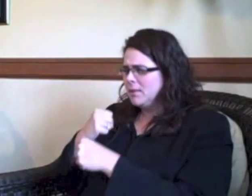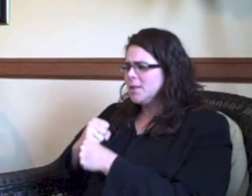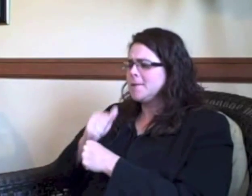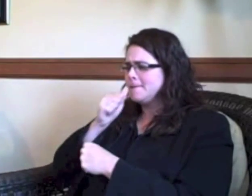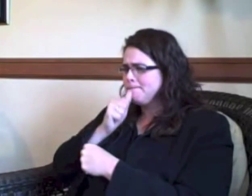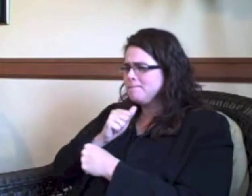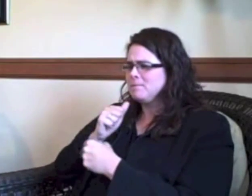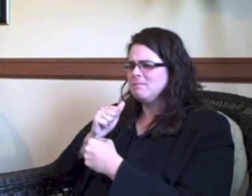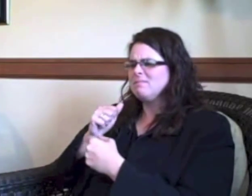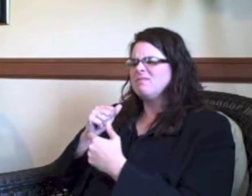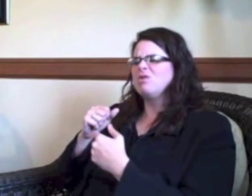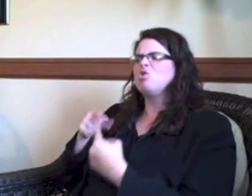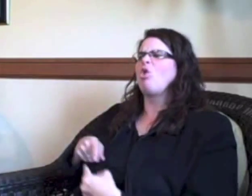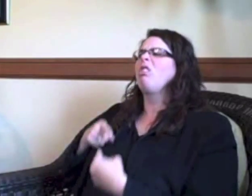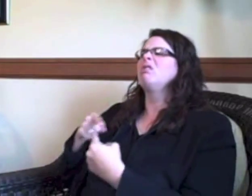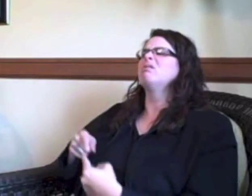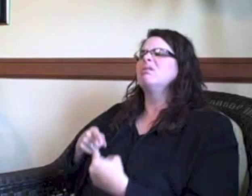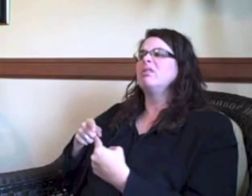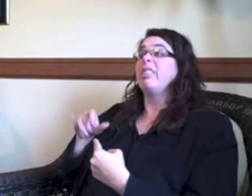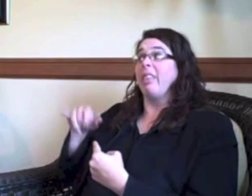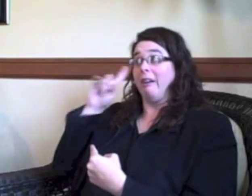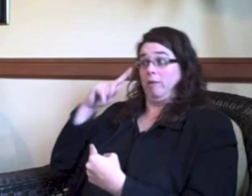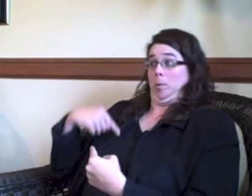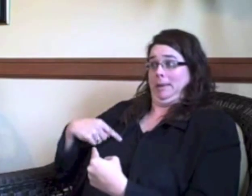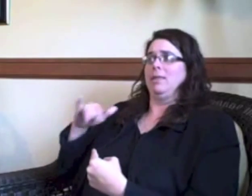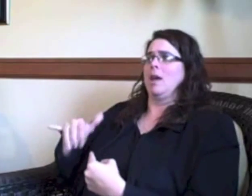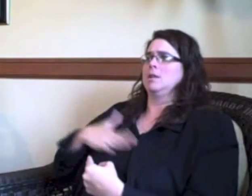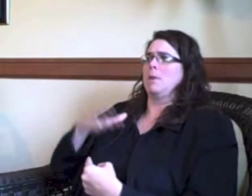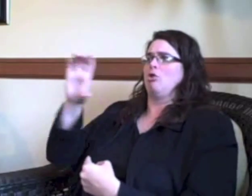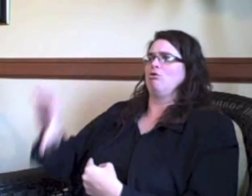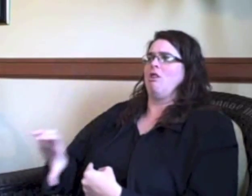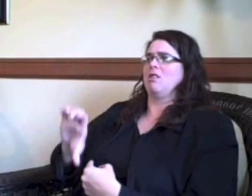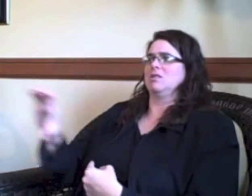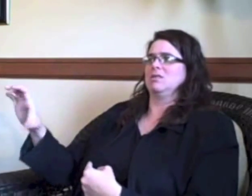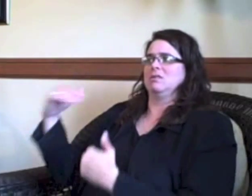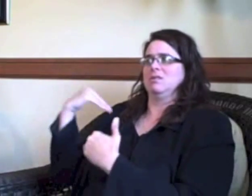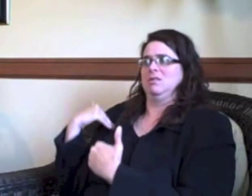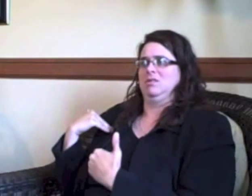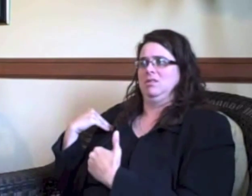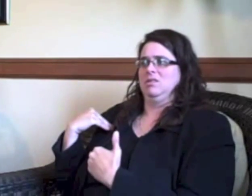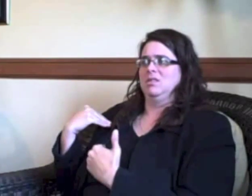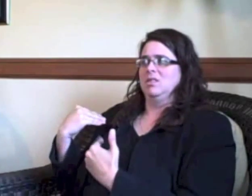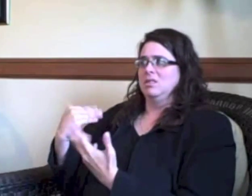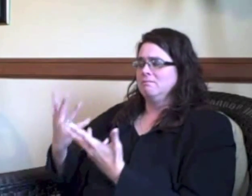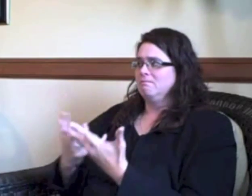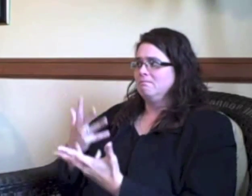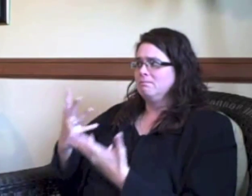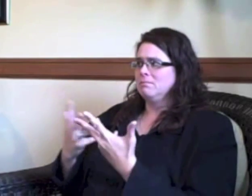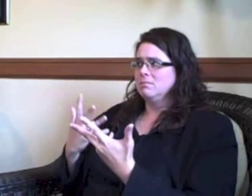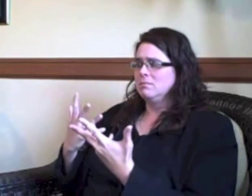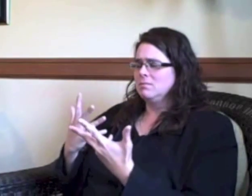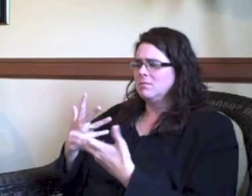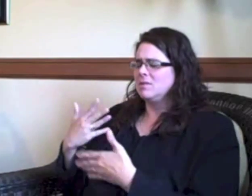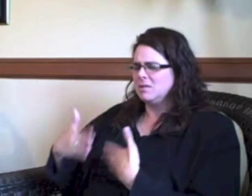plan for me. So for many years I struggled with that. And that in itself is my cross that I